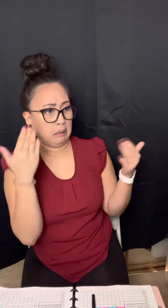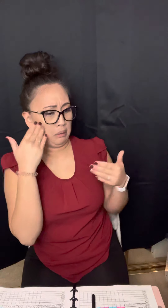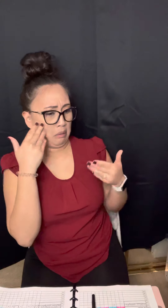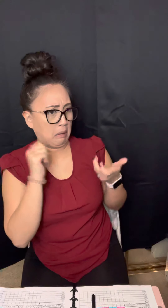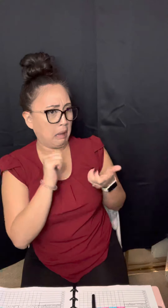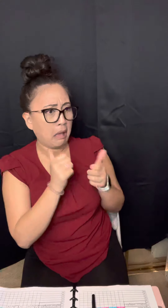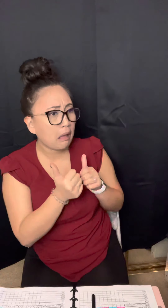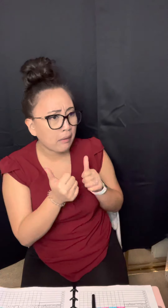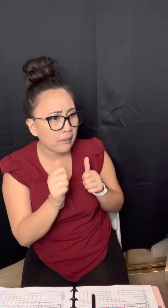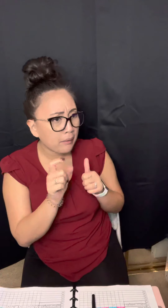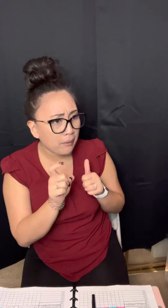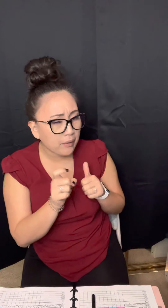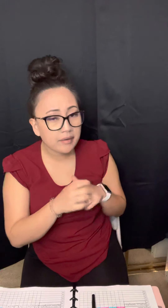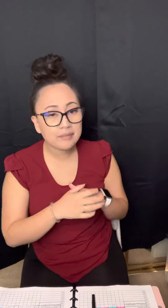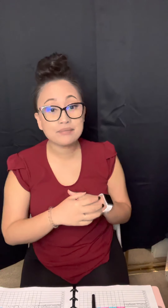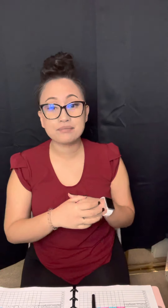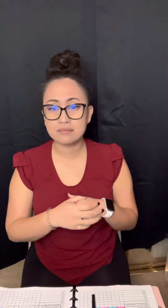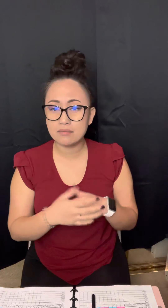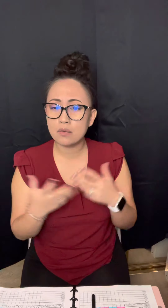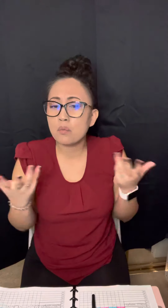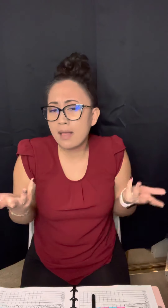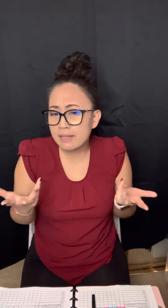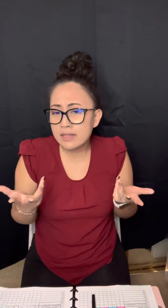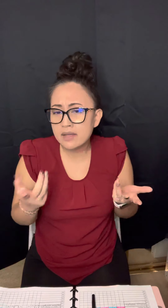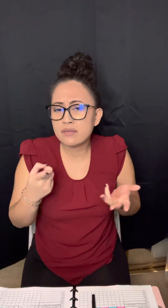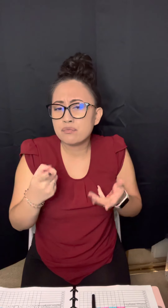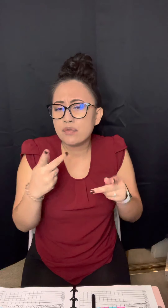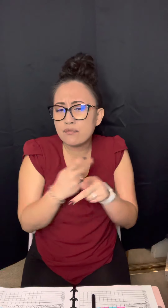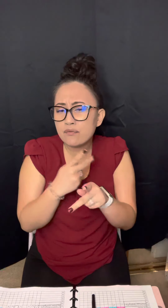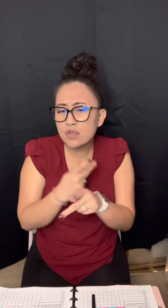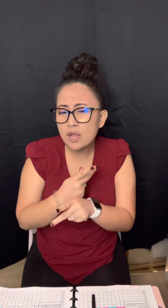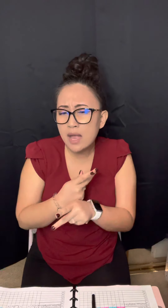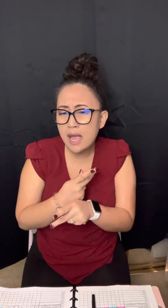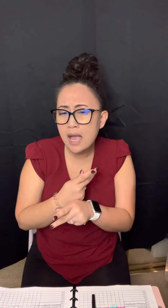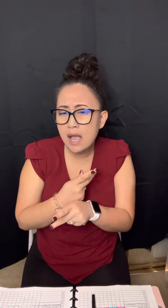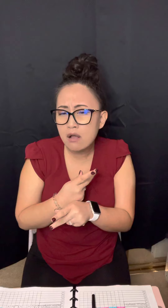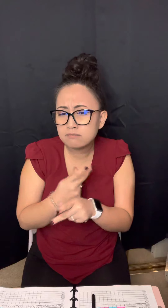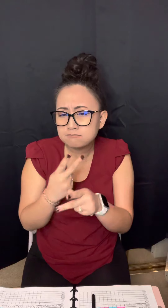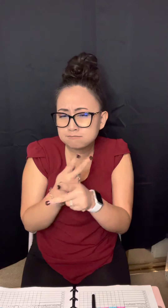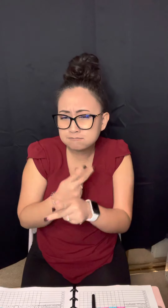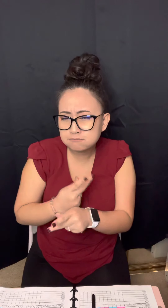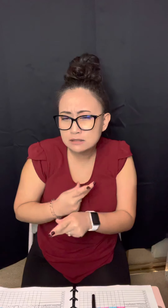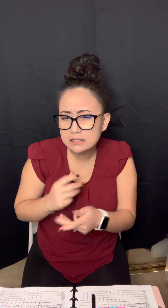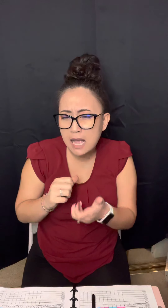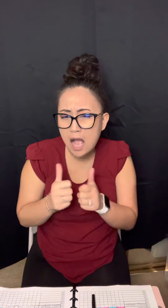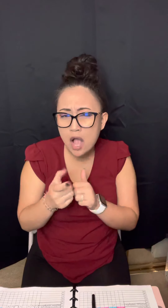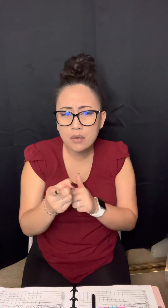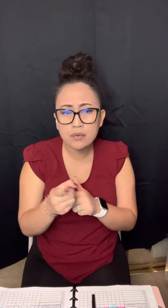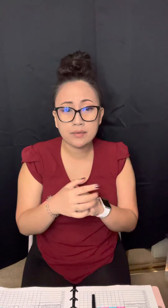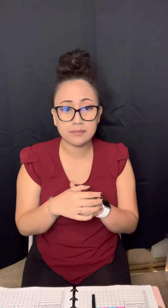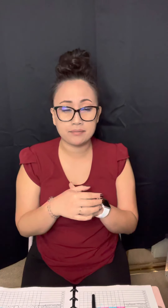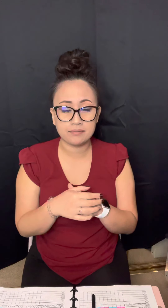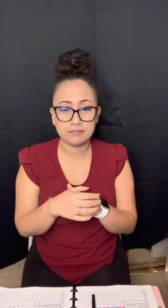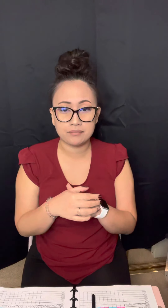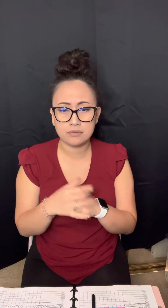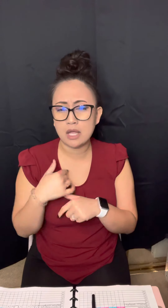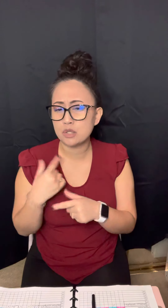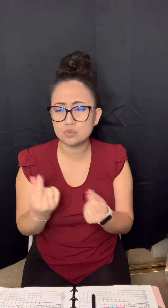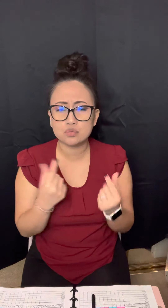you figure that out, Michael, on a piece of paper? What do I need to do to figure out how many years ago 1961 was? Take